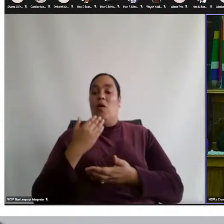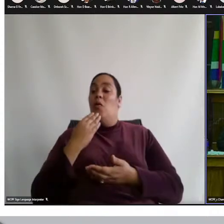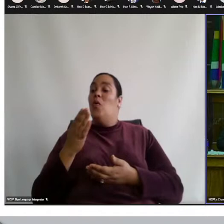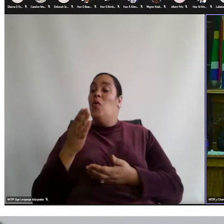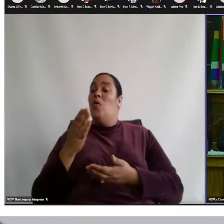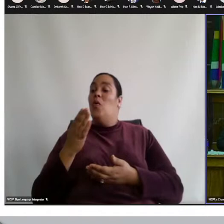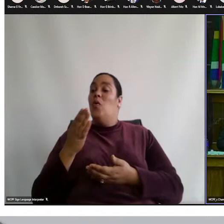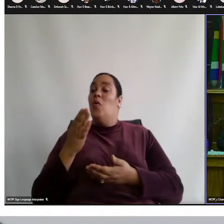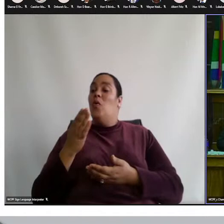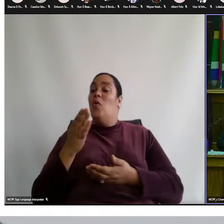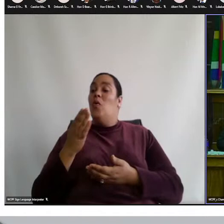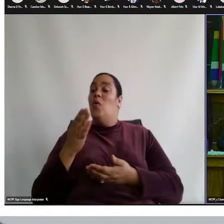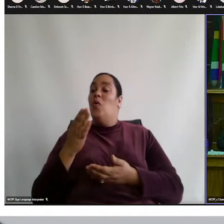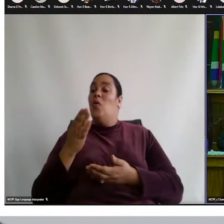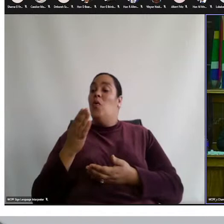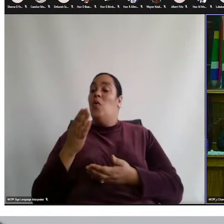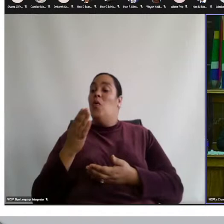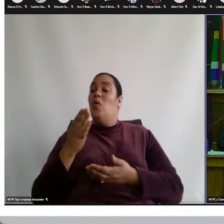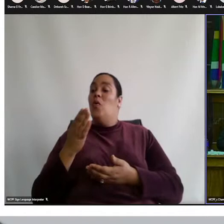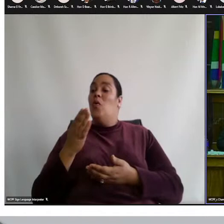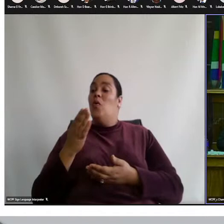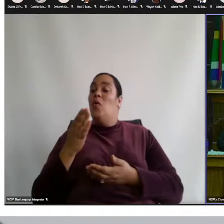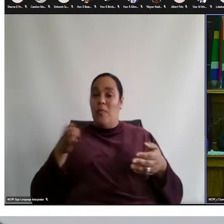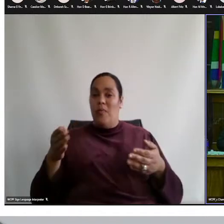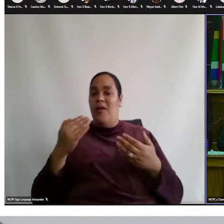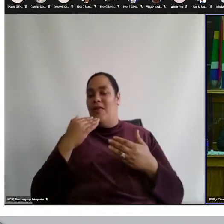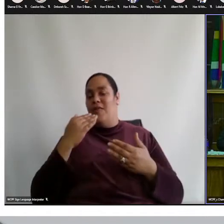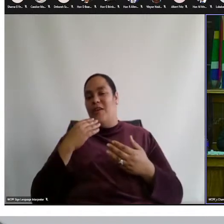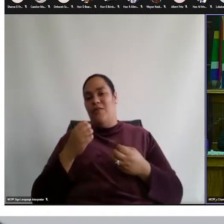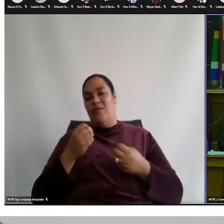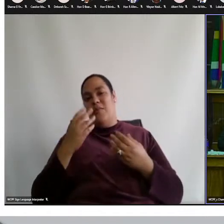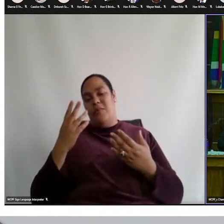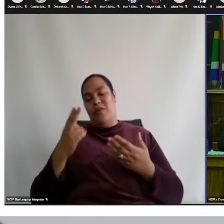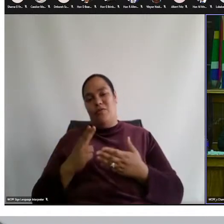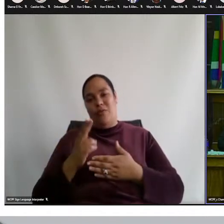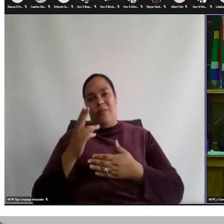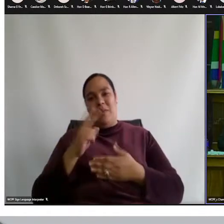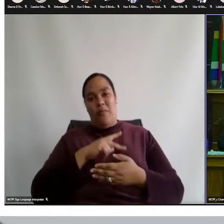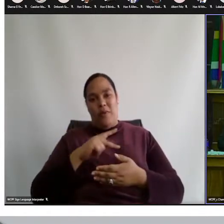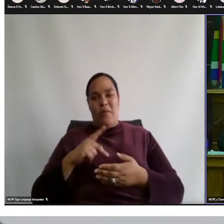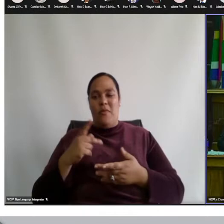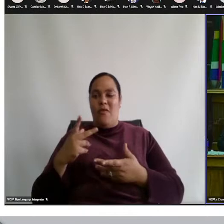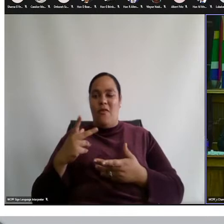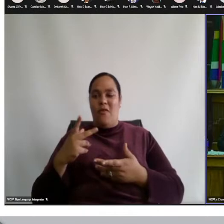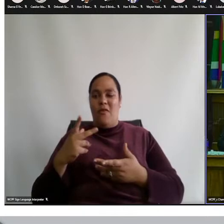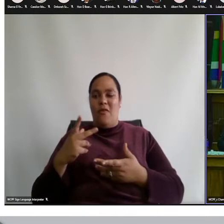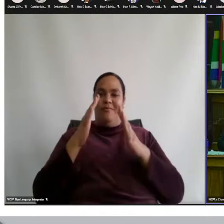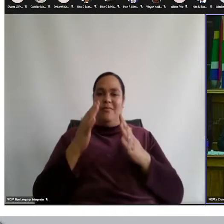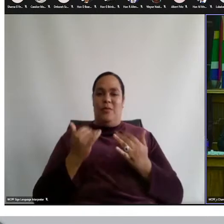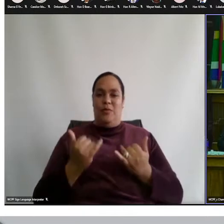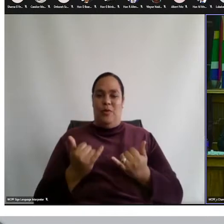presence, in our midst, the Premier. Thank you, Honorable Premier, for joining us in the chamber.